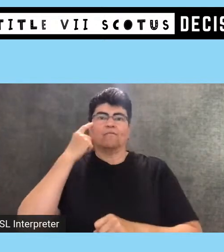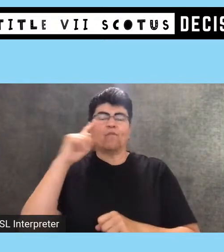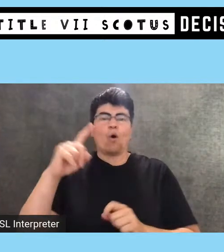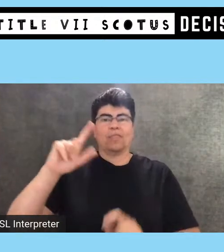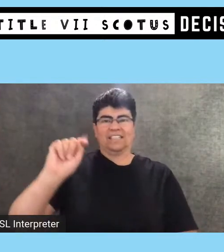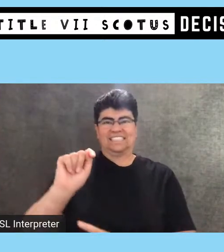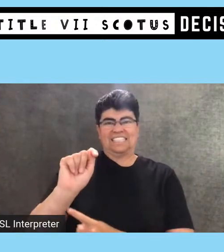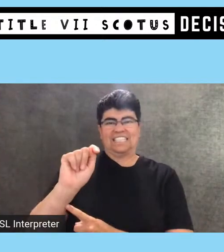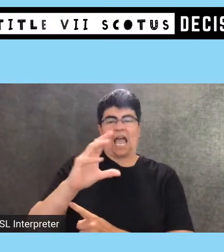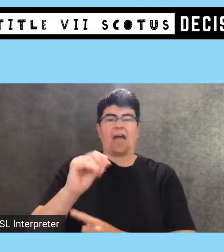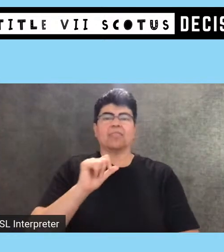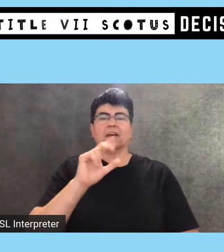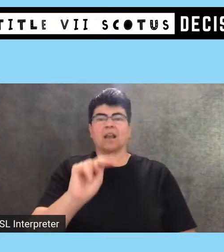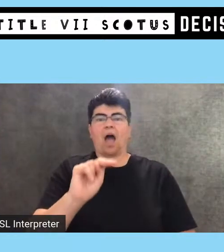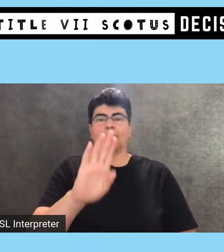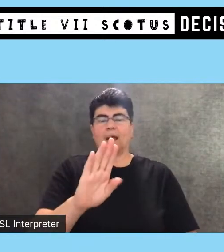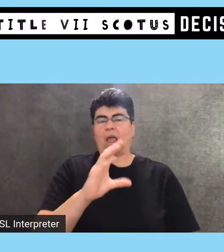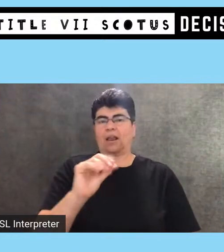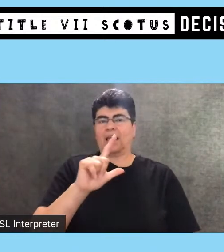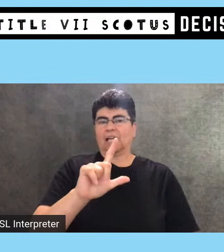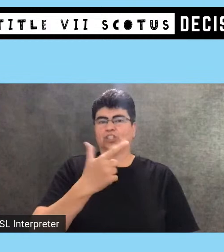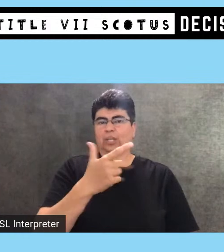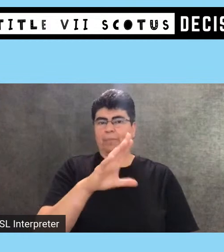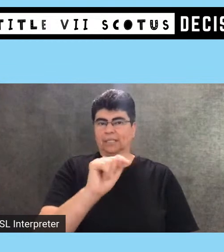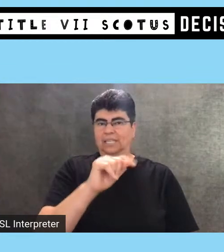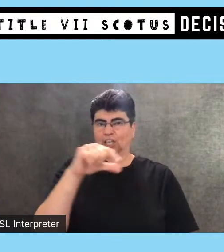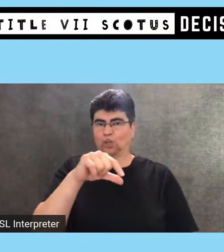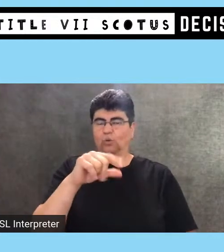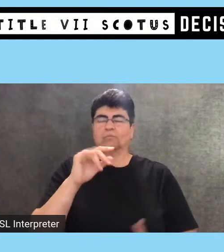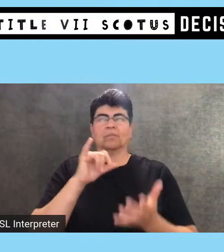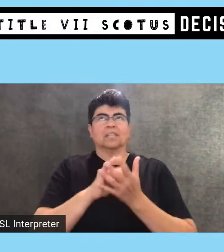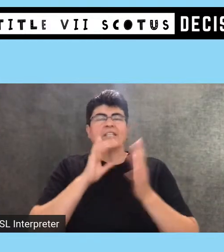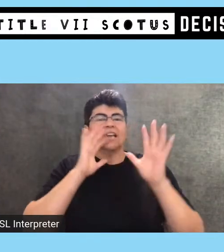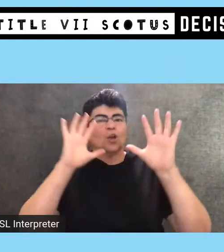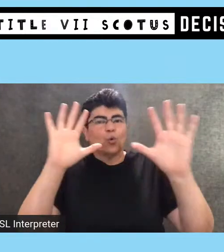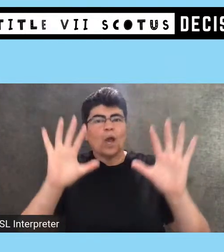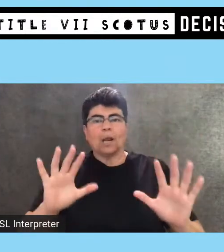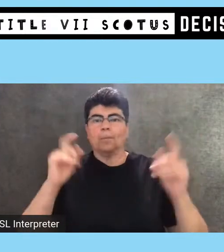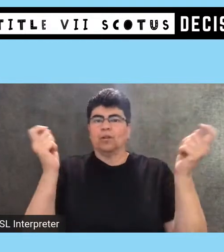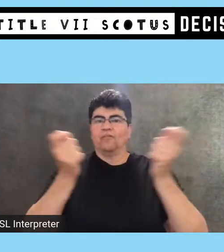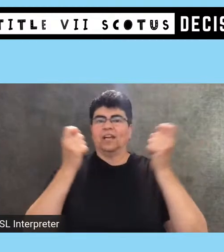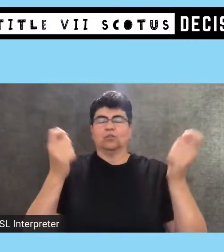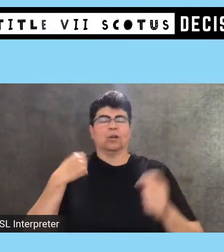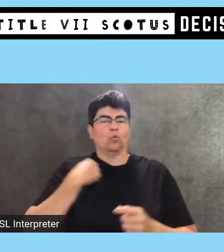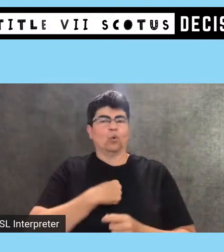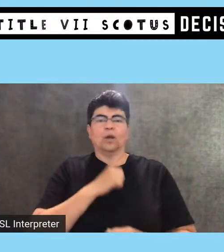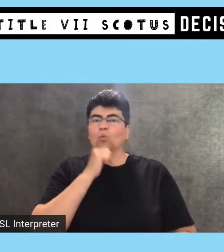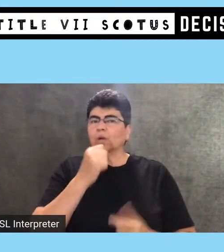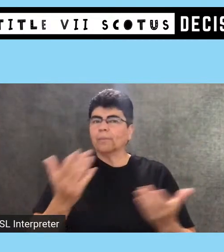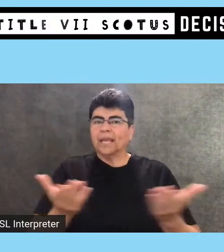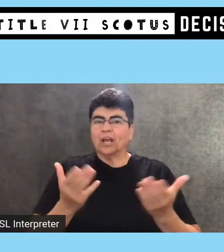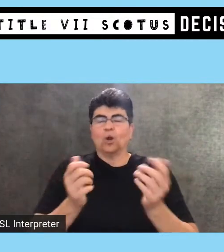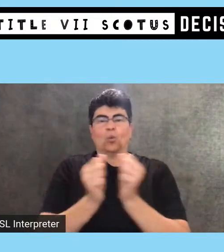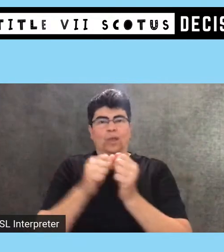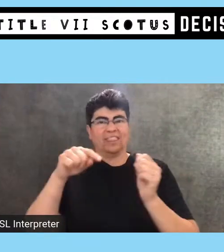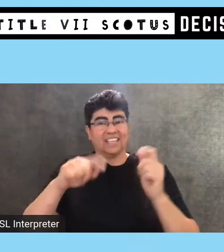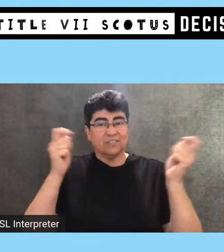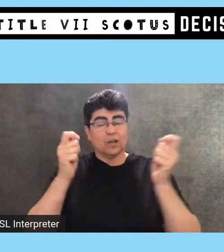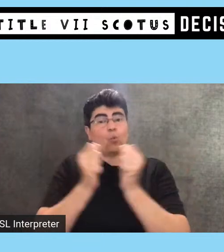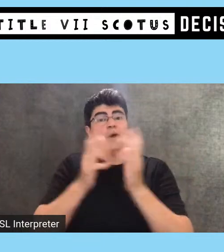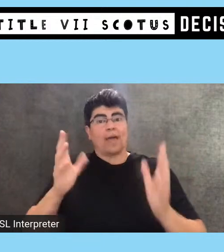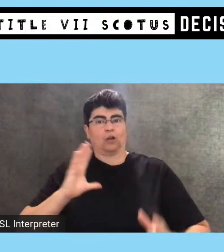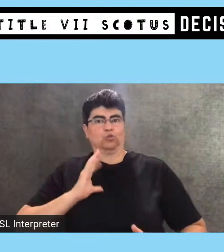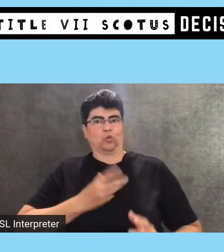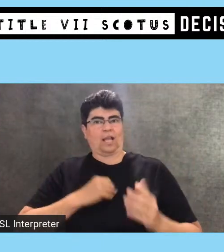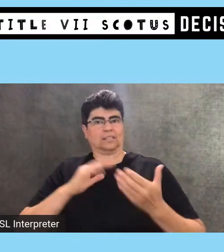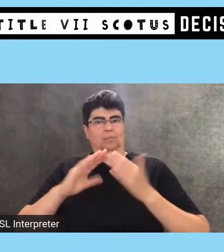and the non-binary and LGBTQ. This is an incredible victory, and we would not be here with this victory without the trans